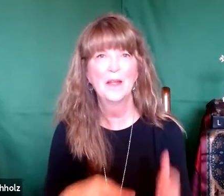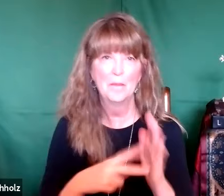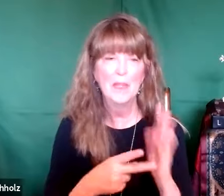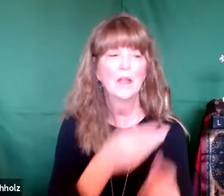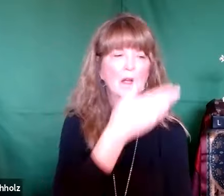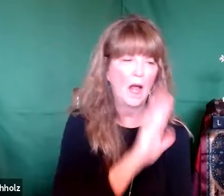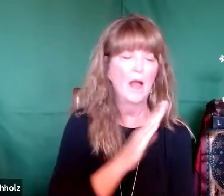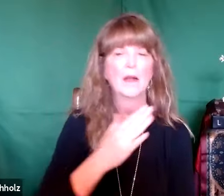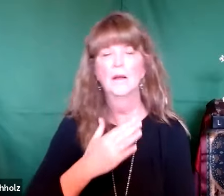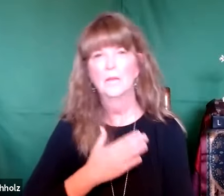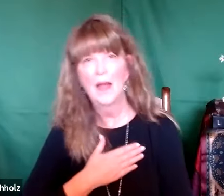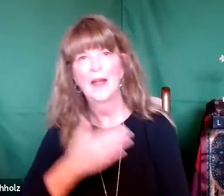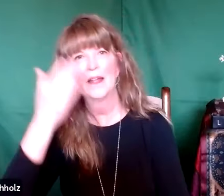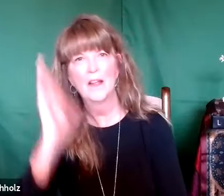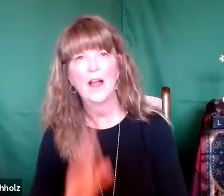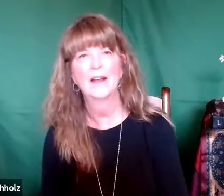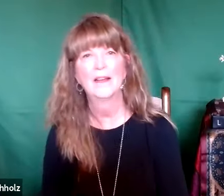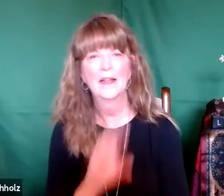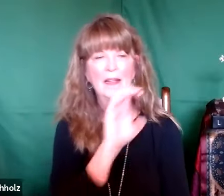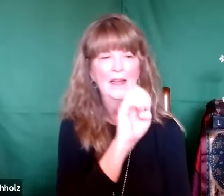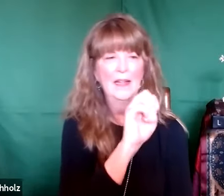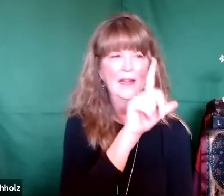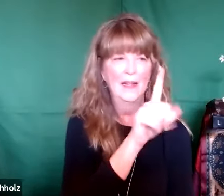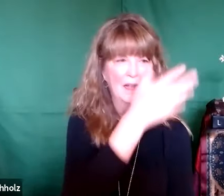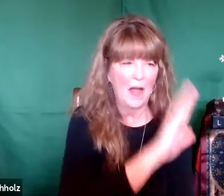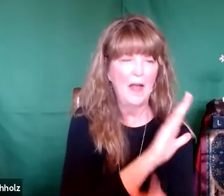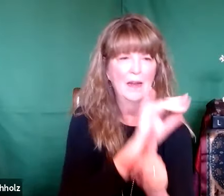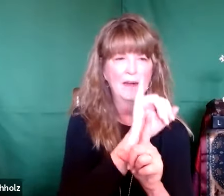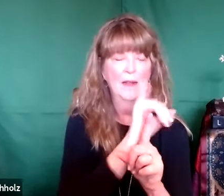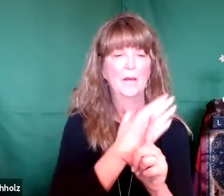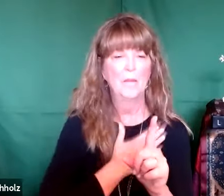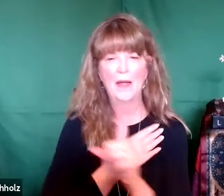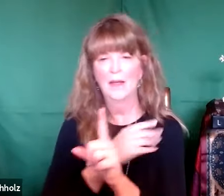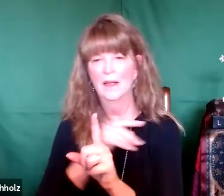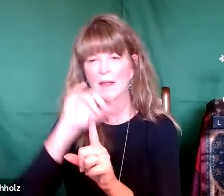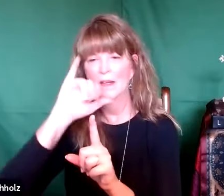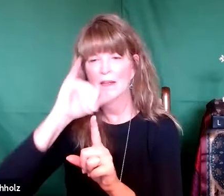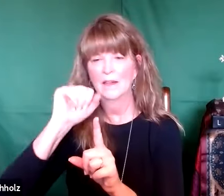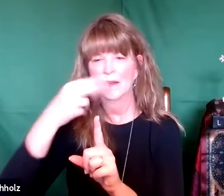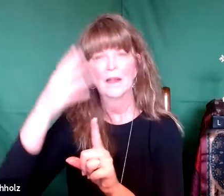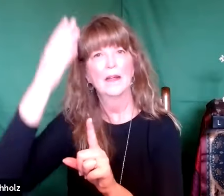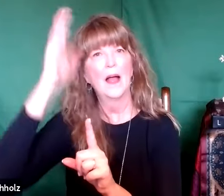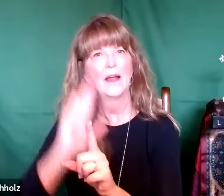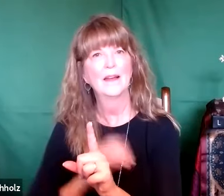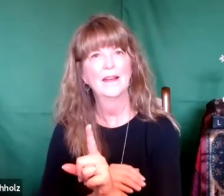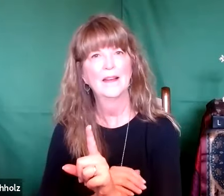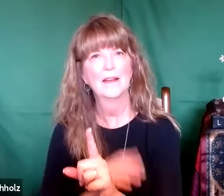name Elijah can be translated literally as God, my God. So you've